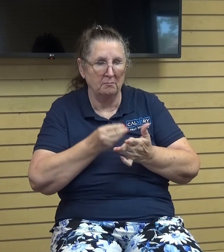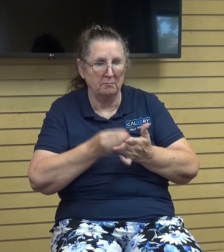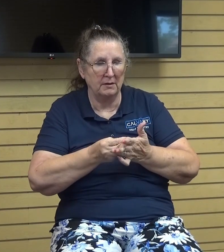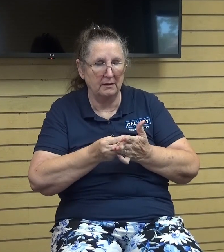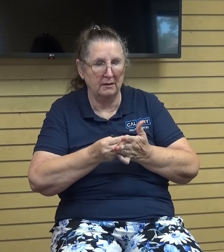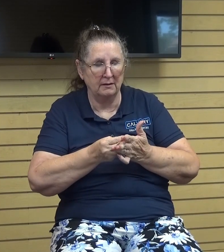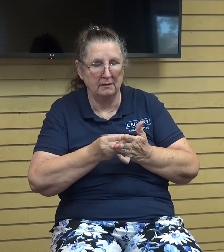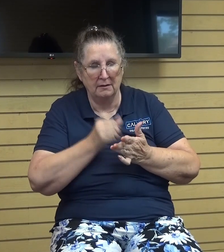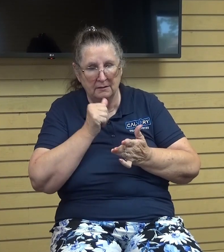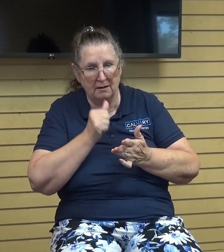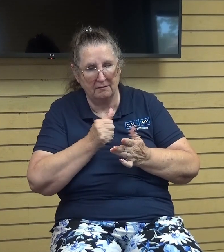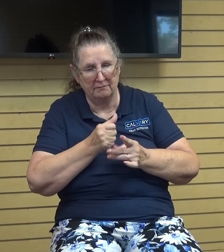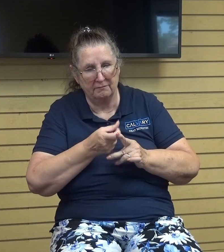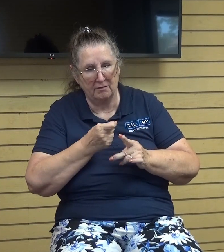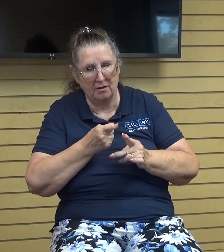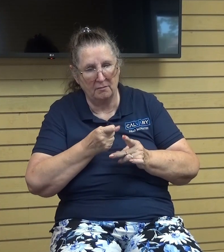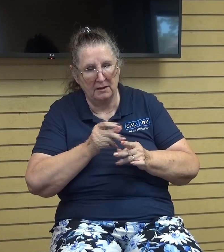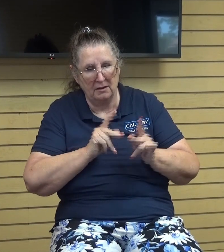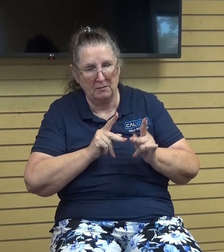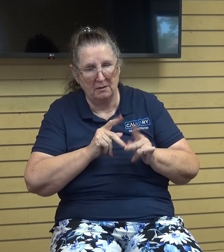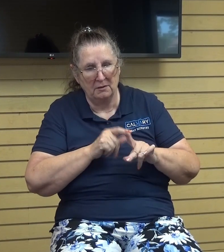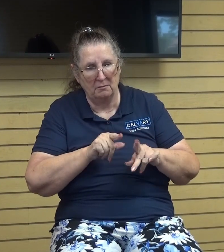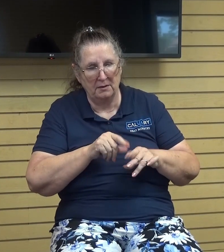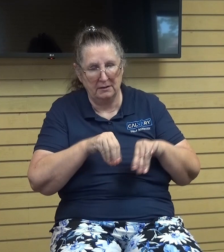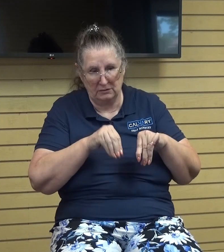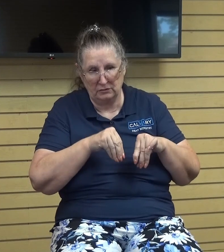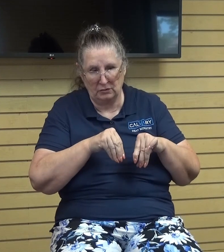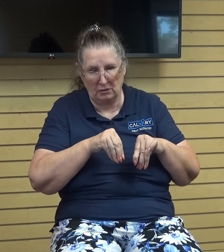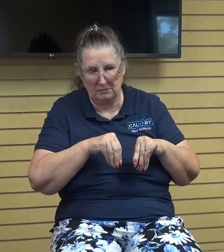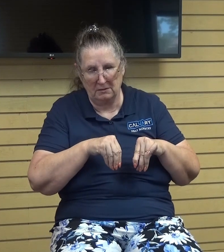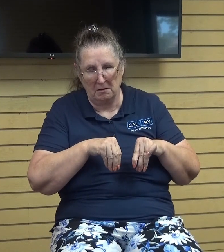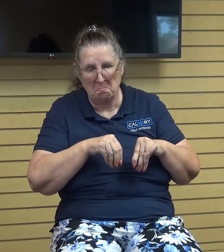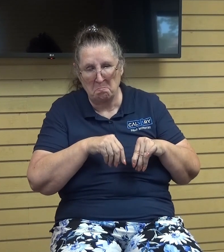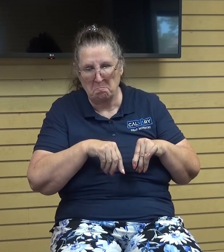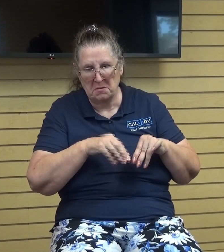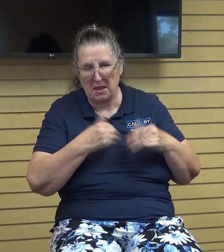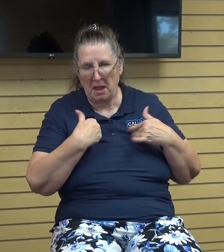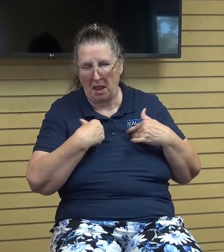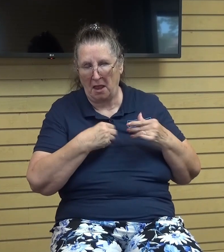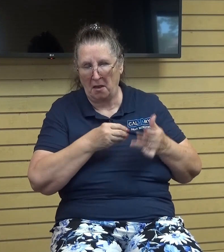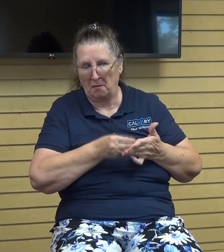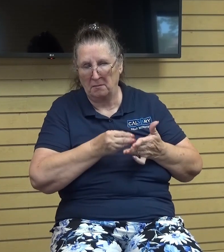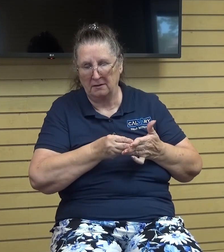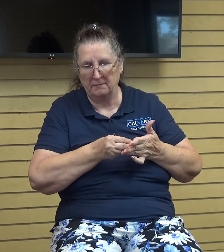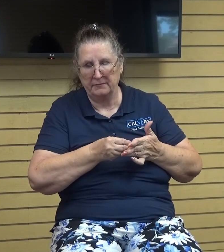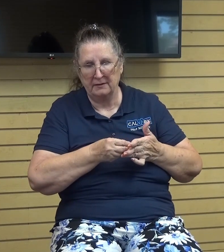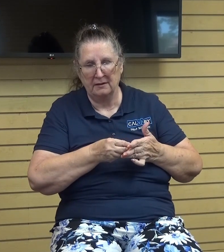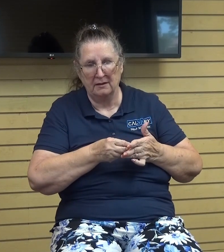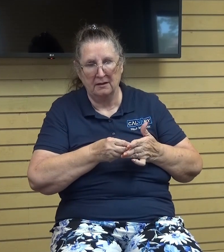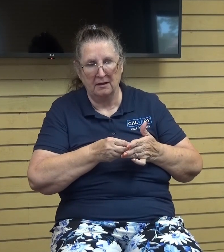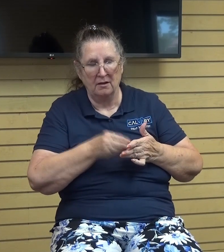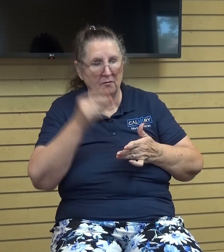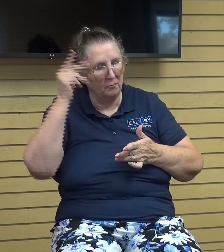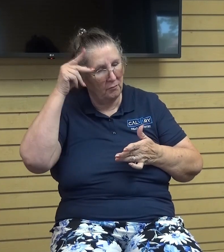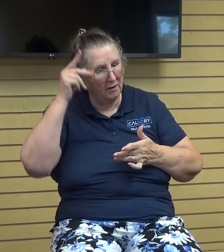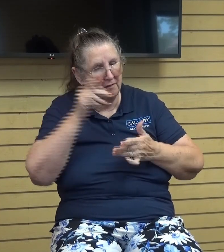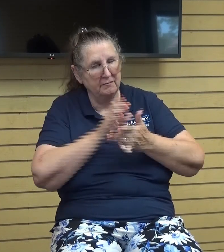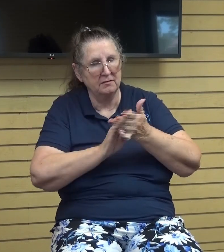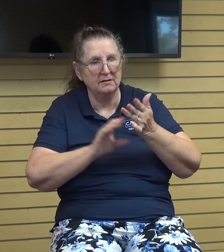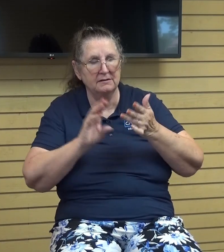for that. I would rob stores blind. They could afford it, right? Proverbs 6, verse 30. People do not despise a